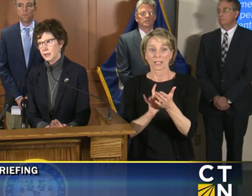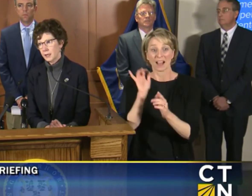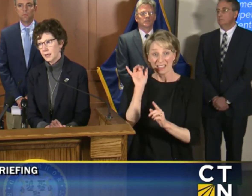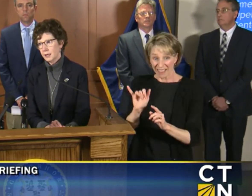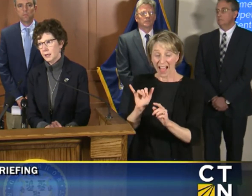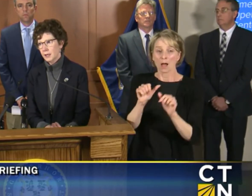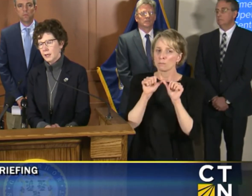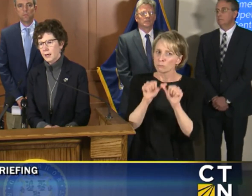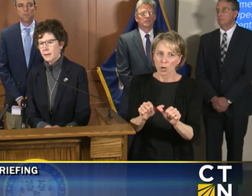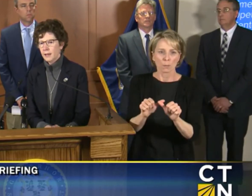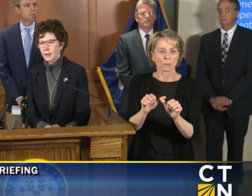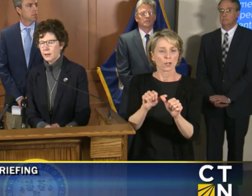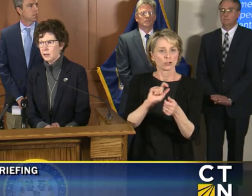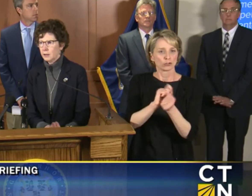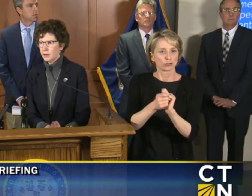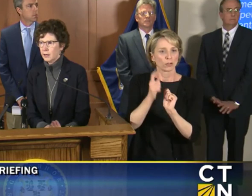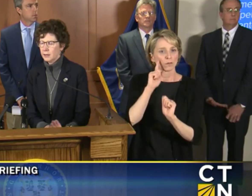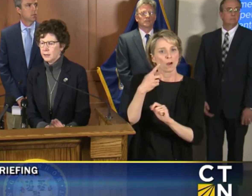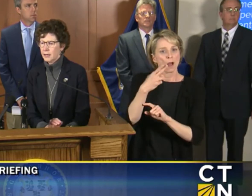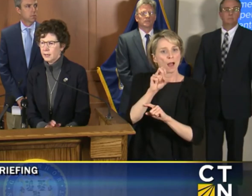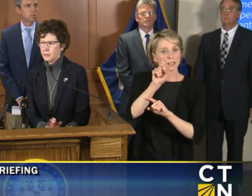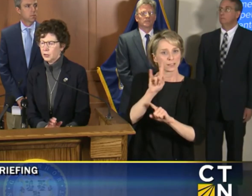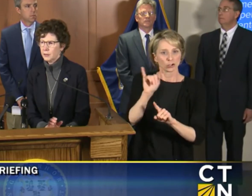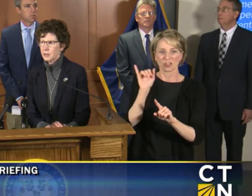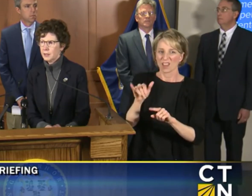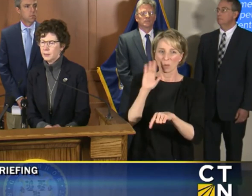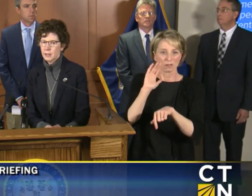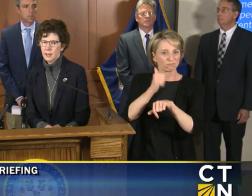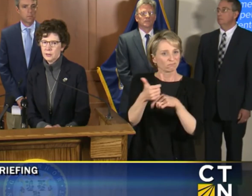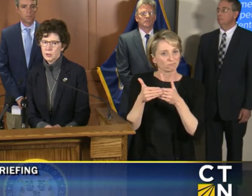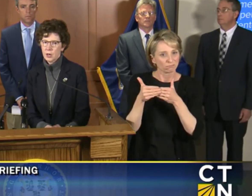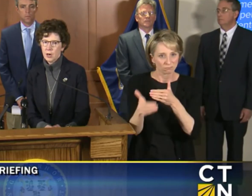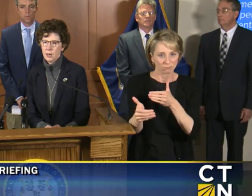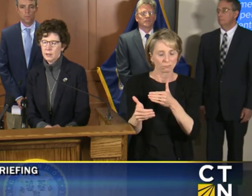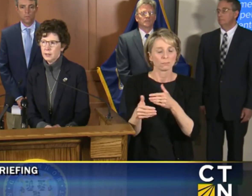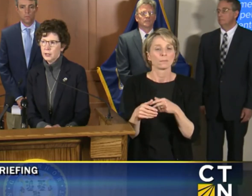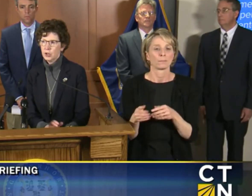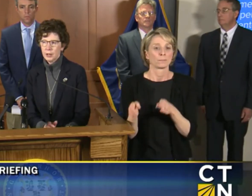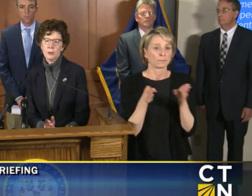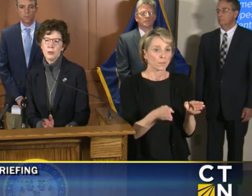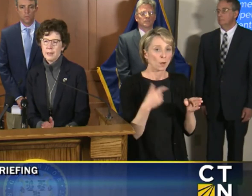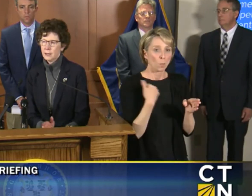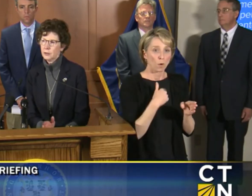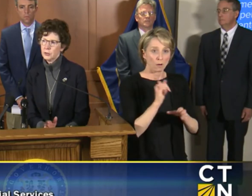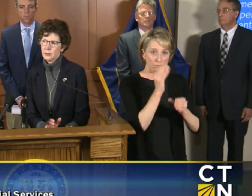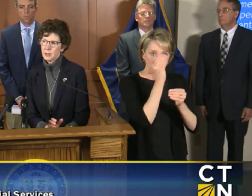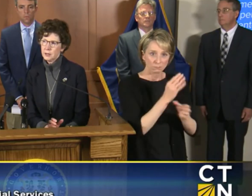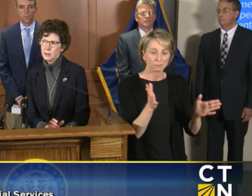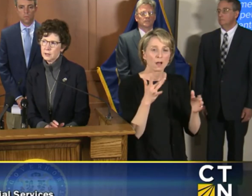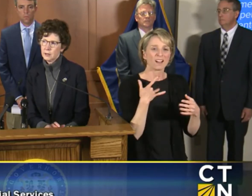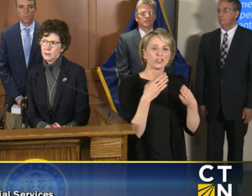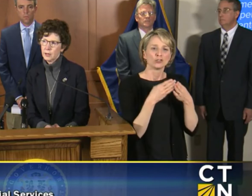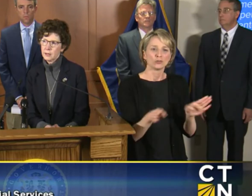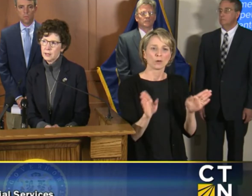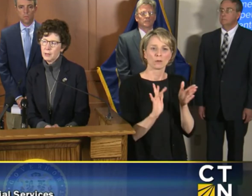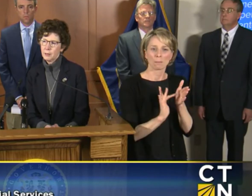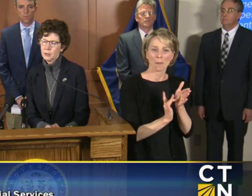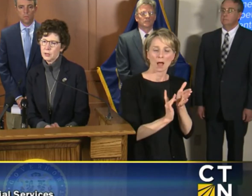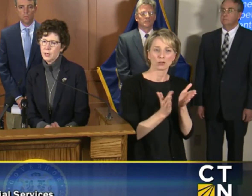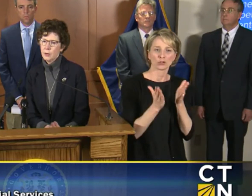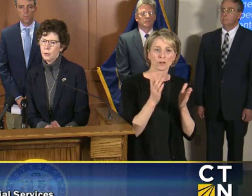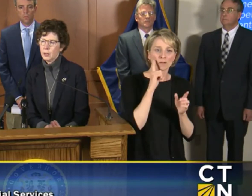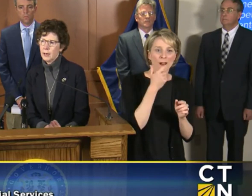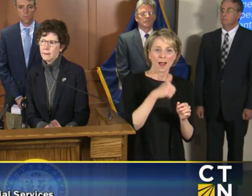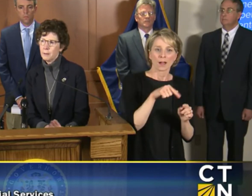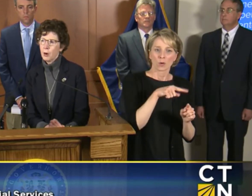to Husky. The other set of services that we announced are general medical services for Husky